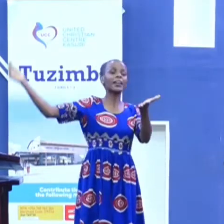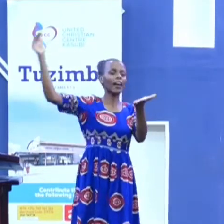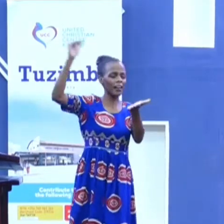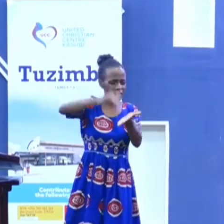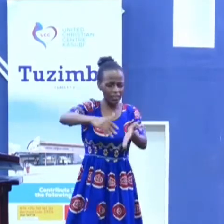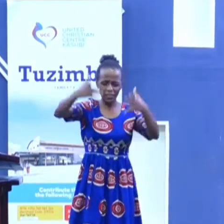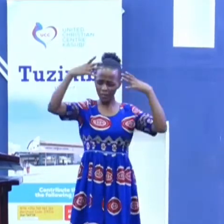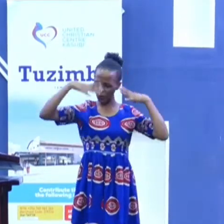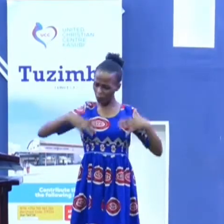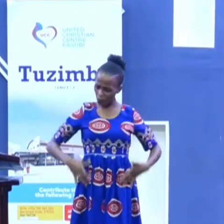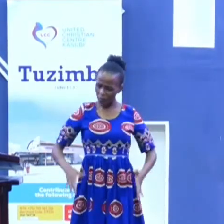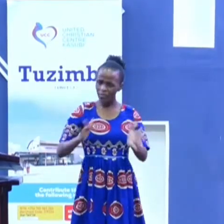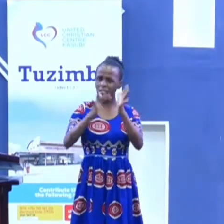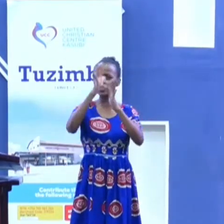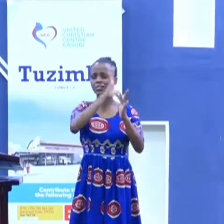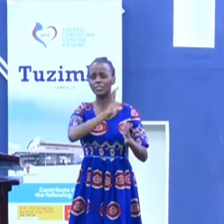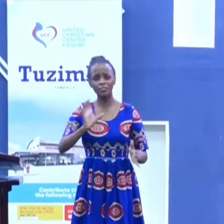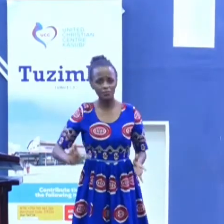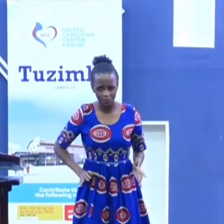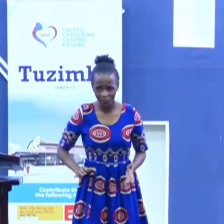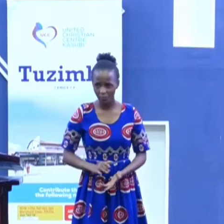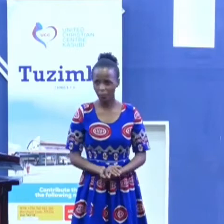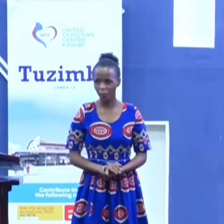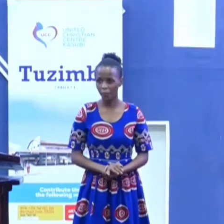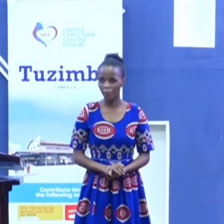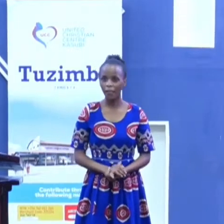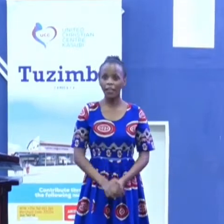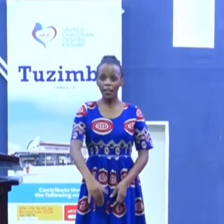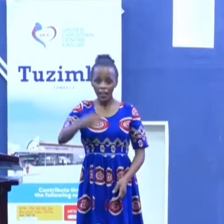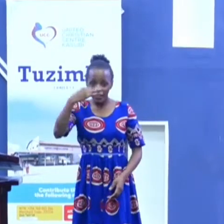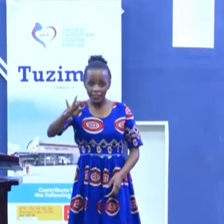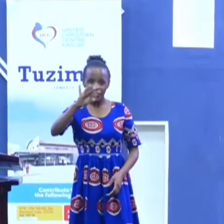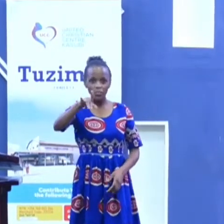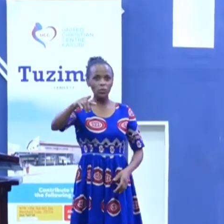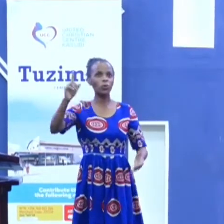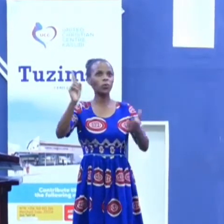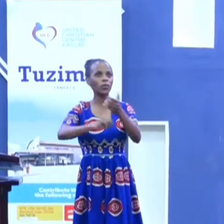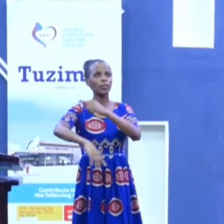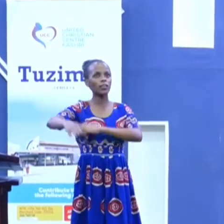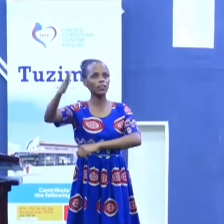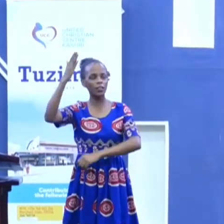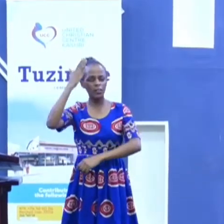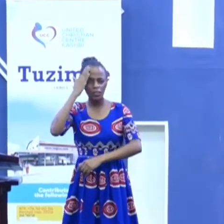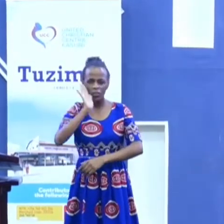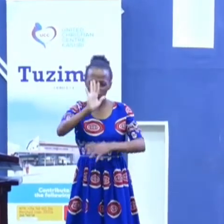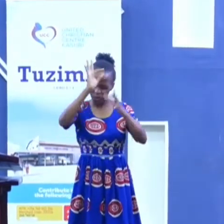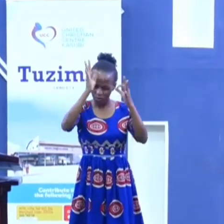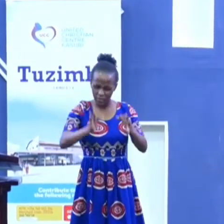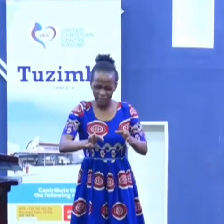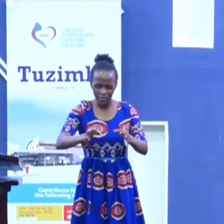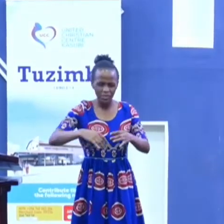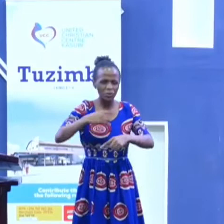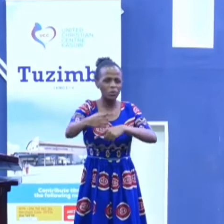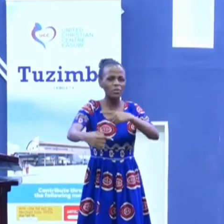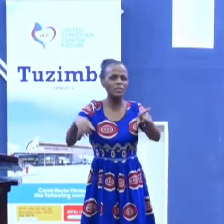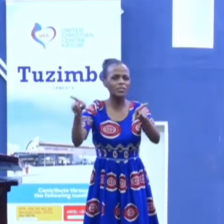We ought to obey him again and dress up with him. Kasita okizuula nti ebintu tebitambula nga bwe birina kutambula. If you discover